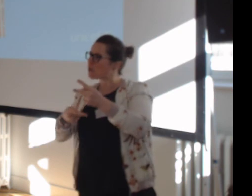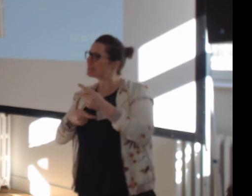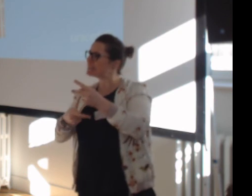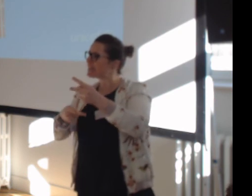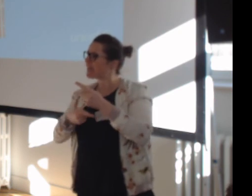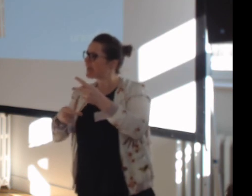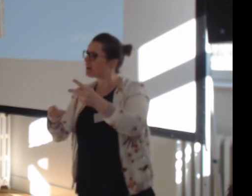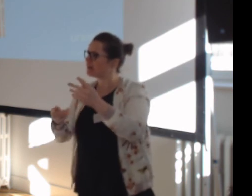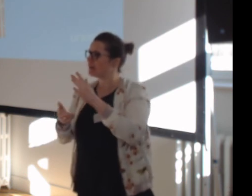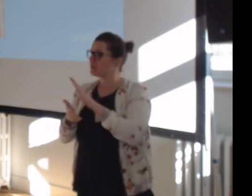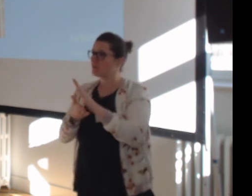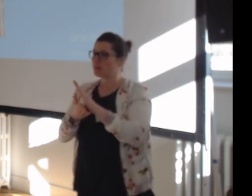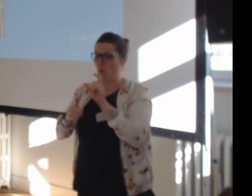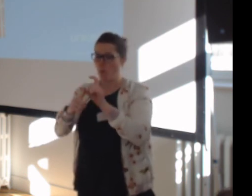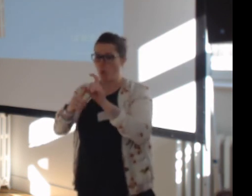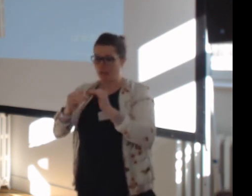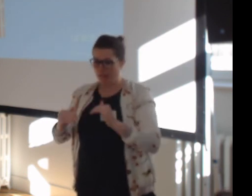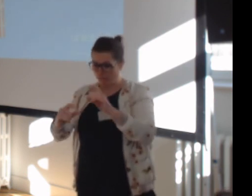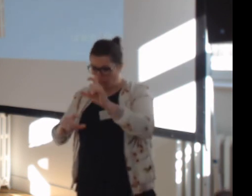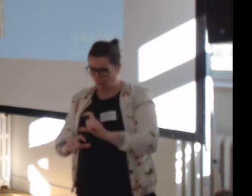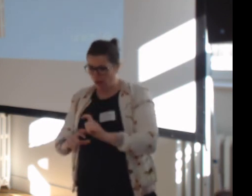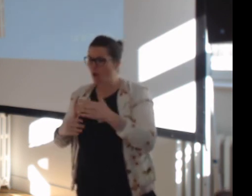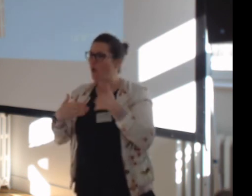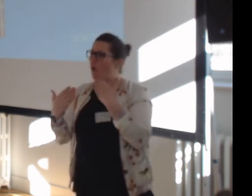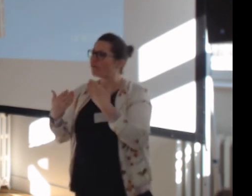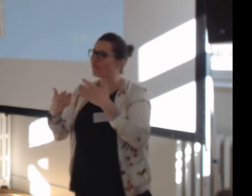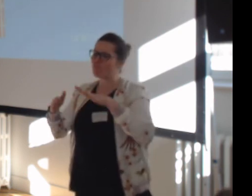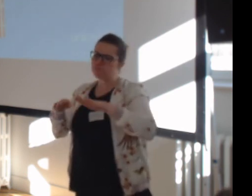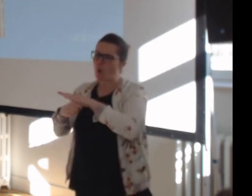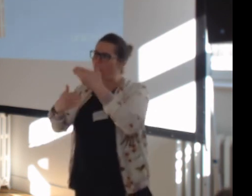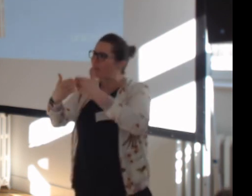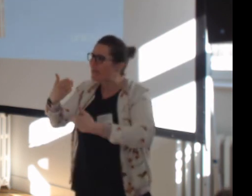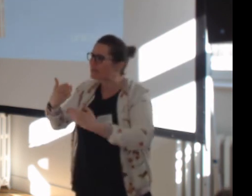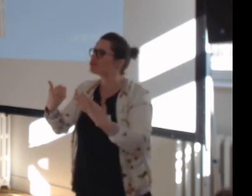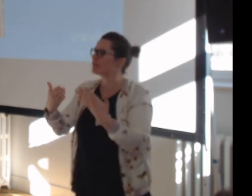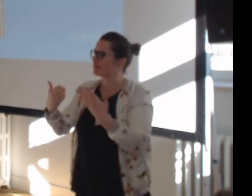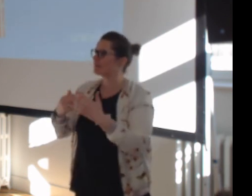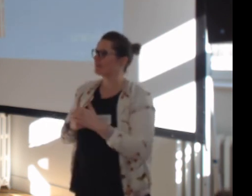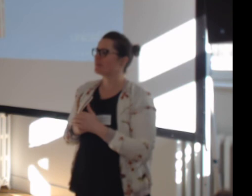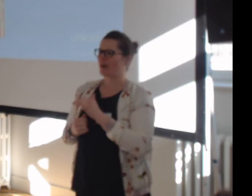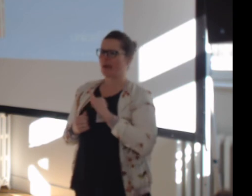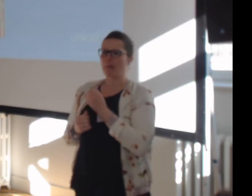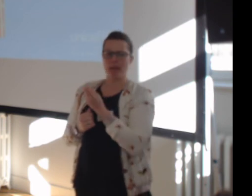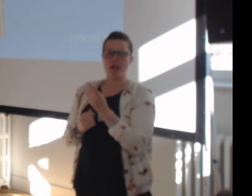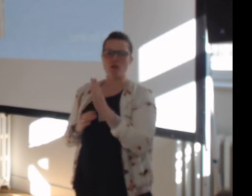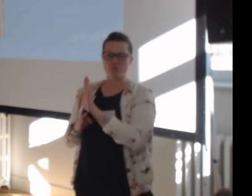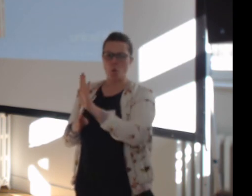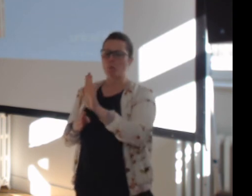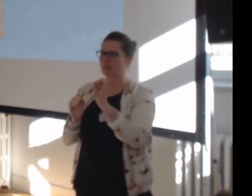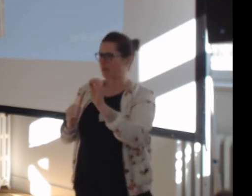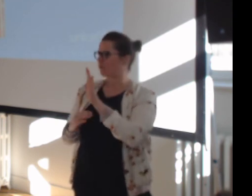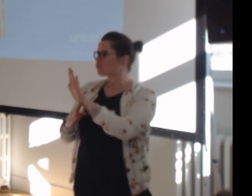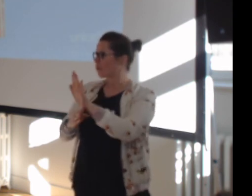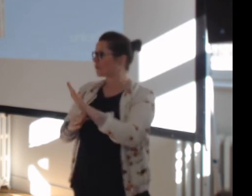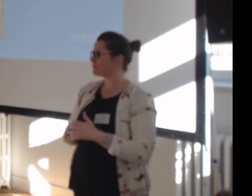is down to a word level, or do you do it for a whole page, and so on? And I'll have a couple of examples to show you.